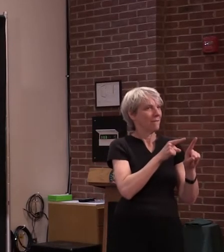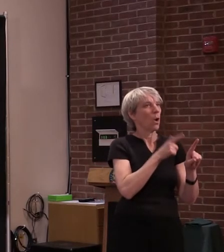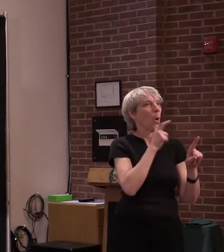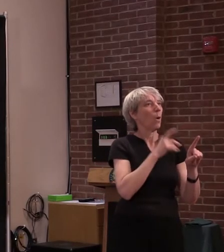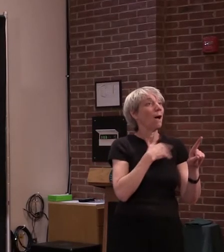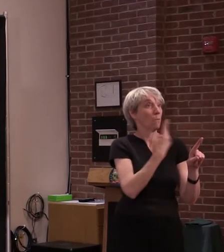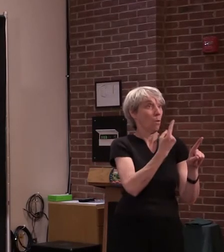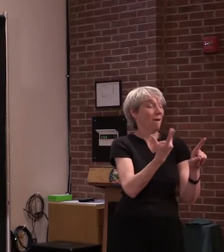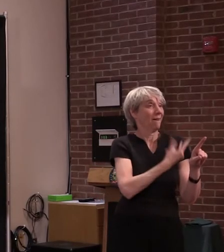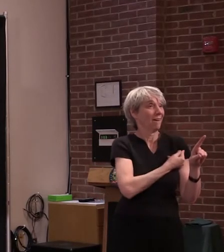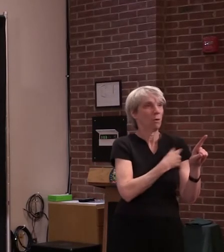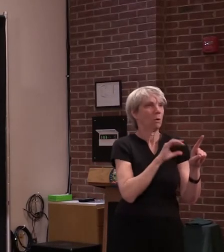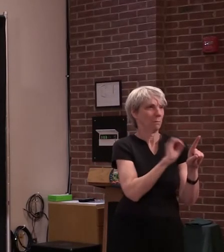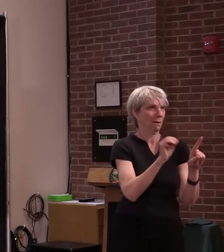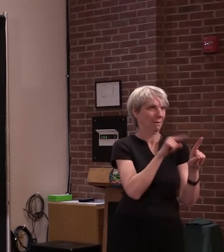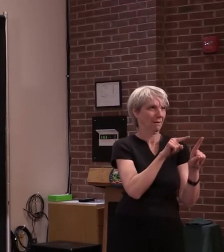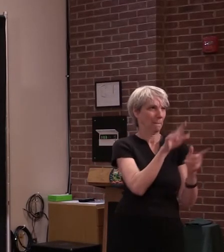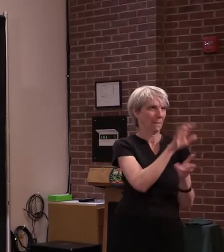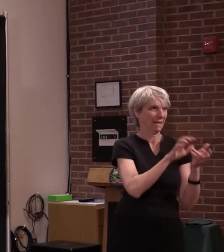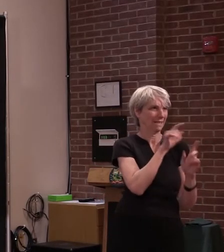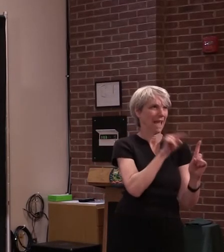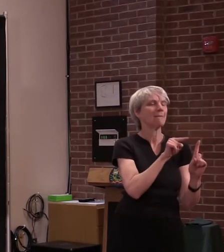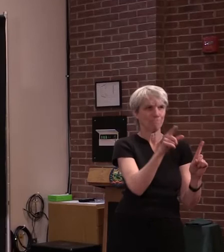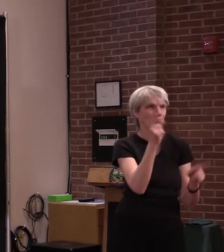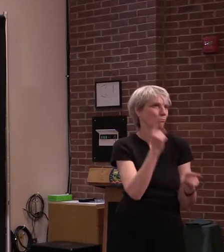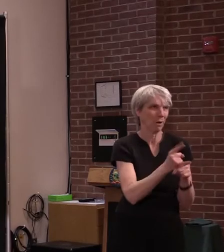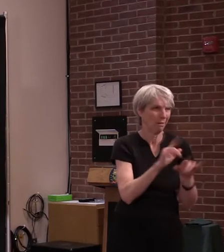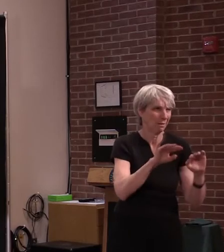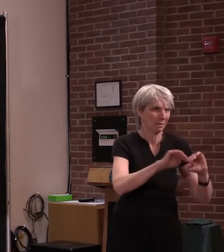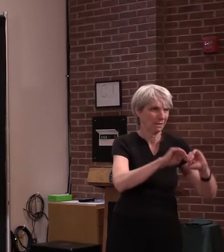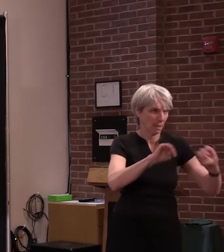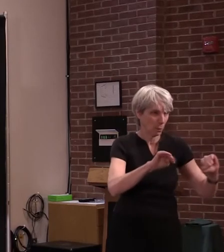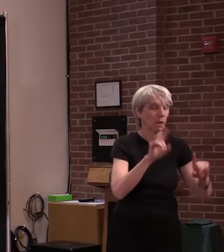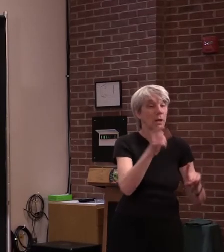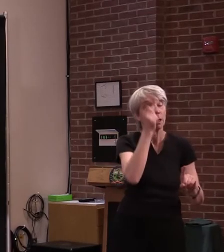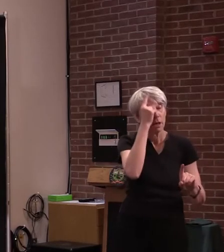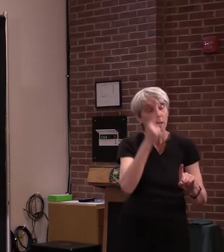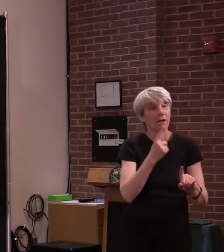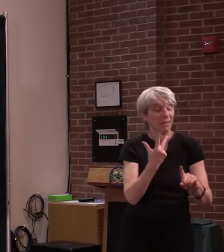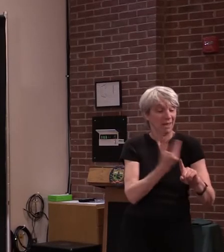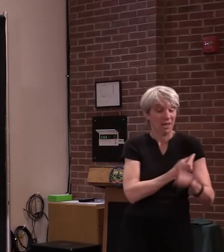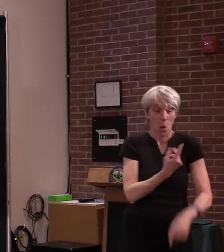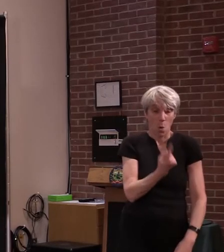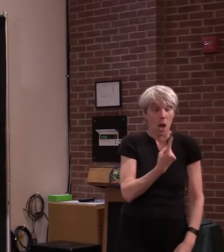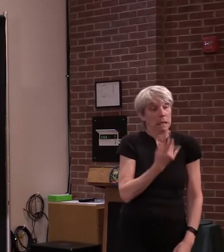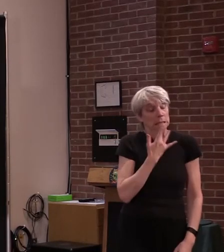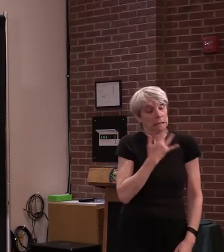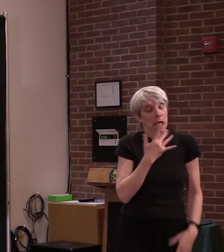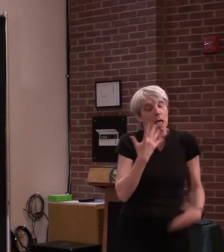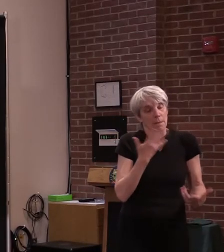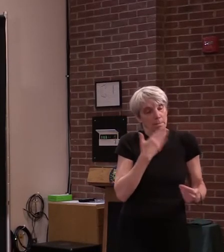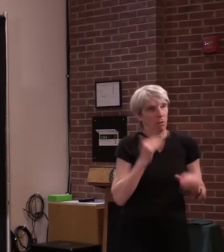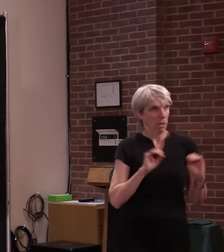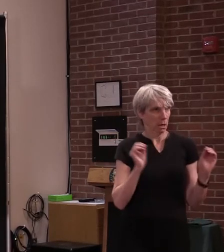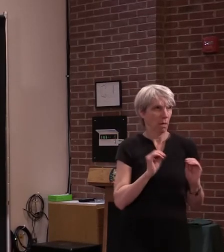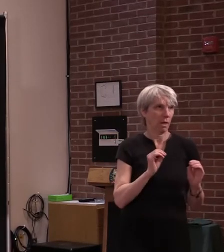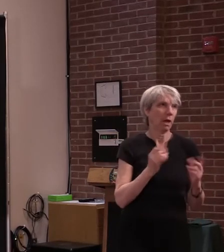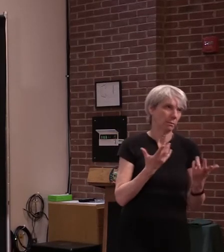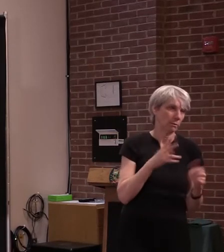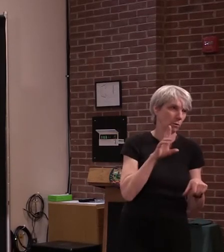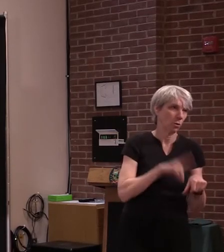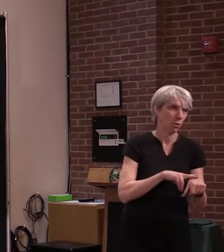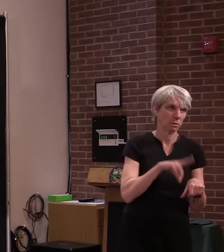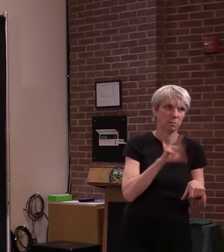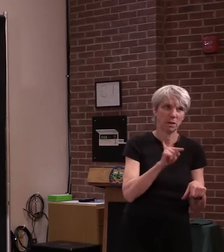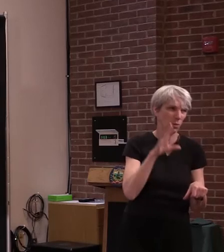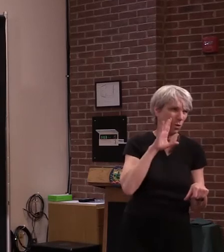more. You know, obviously, a shot of the vaccine provides some protection rather than no shots of the vaccine. But still, as we've